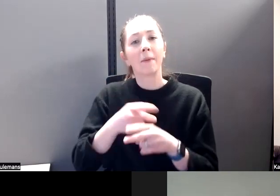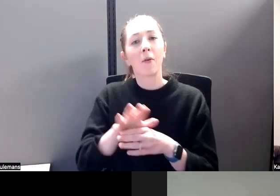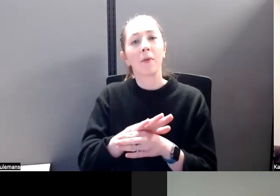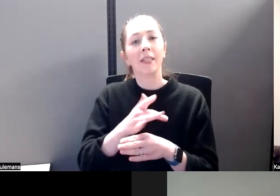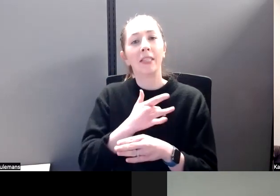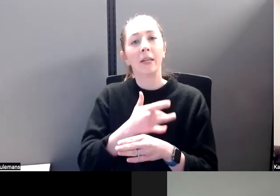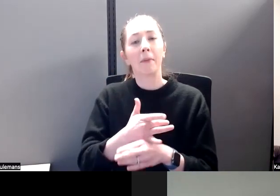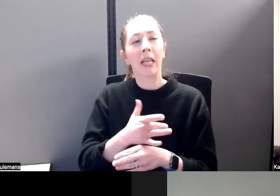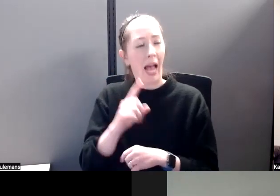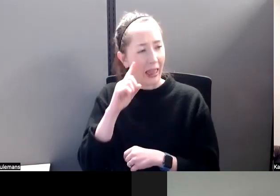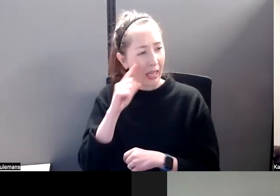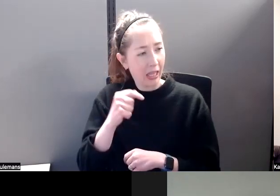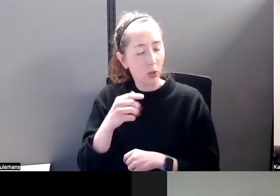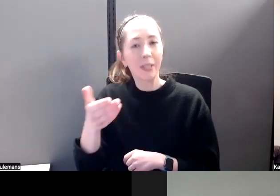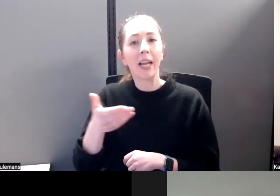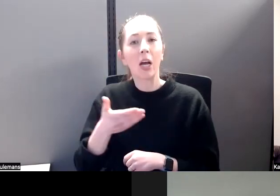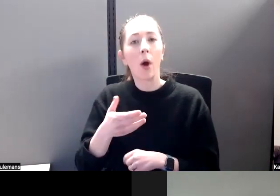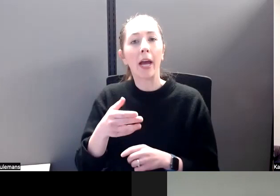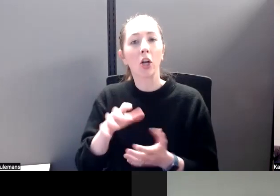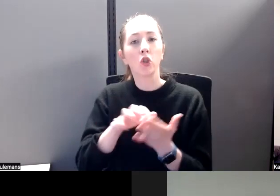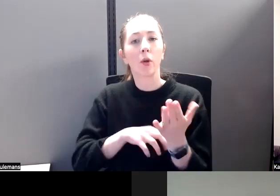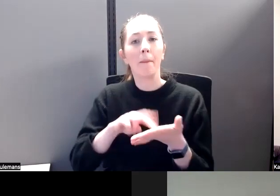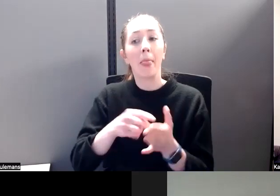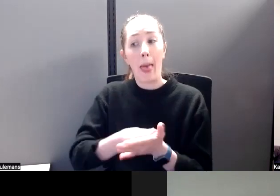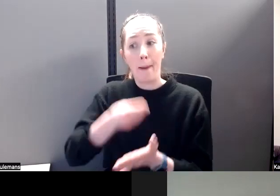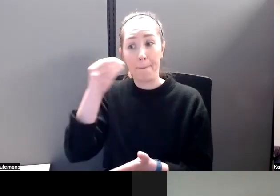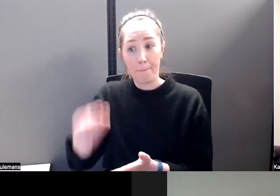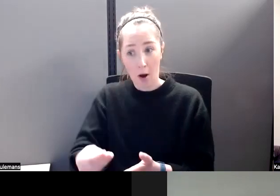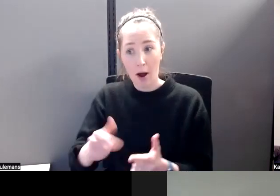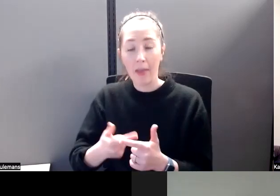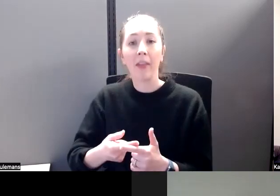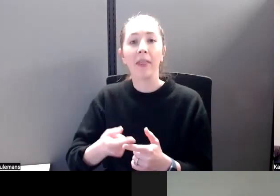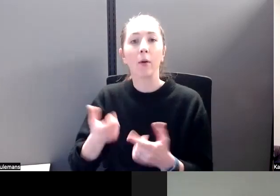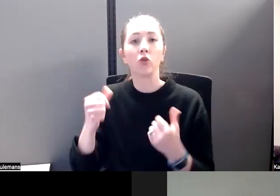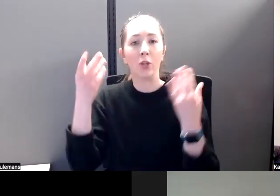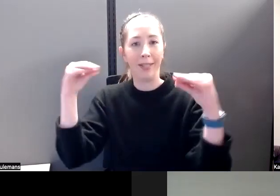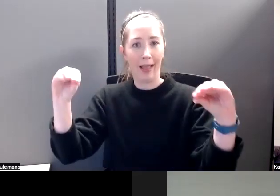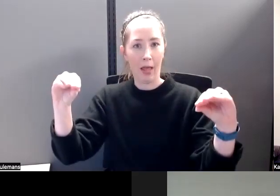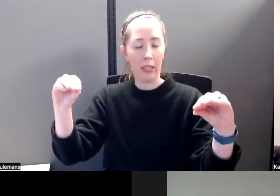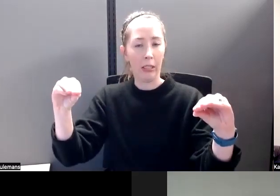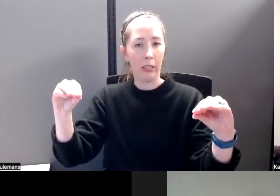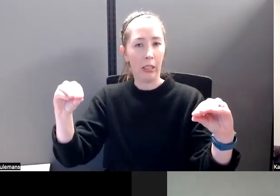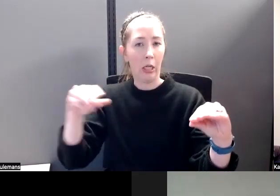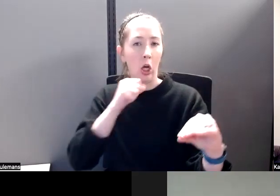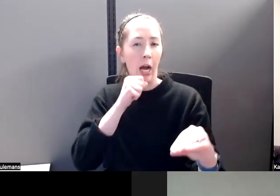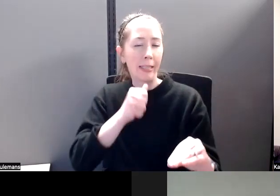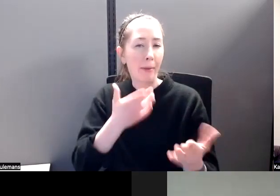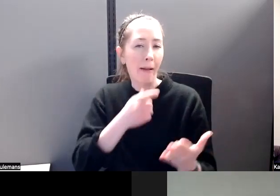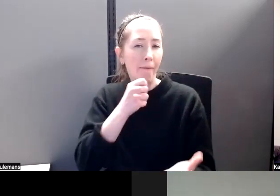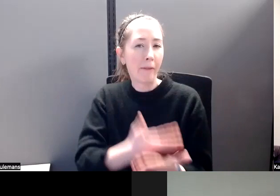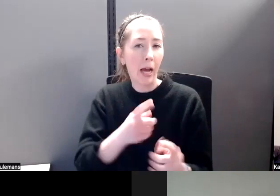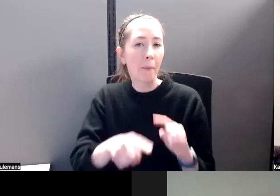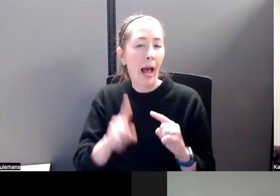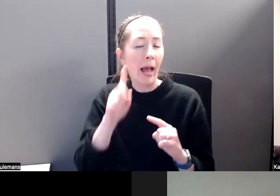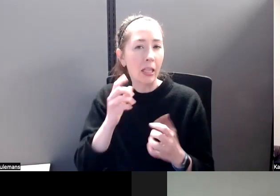them. Like I believe this was an acquired script, which means they bought the script already and then they were shopping it around. I don't quote me on that, but I think that's how it worked. So I never